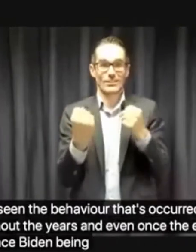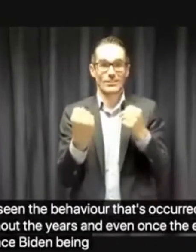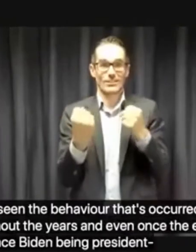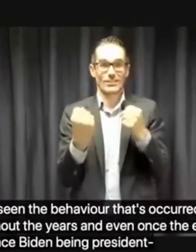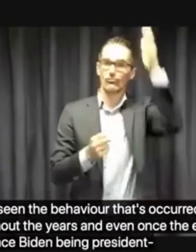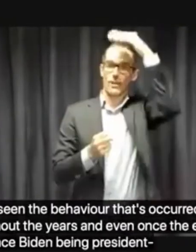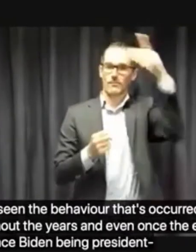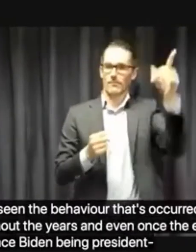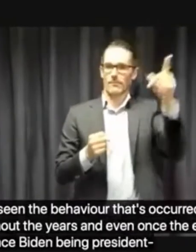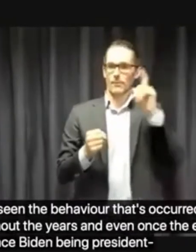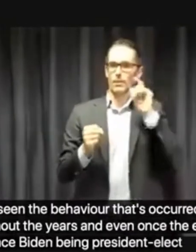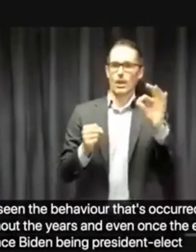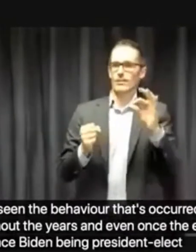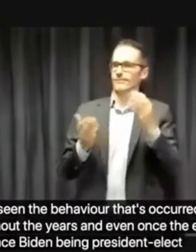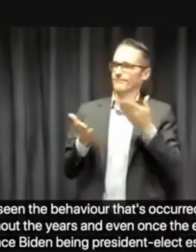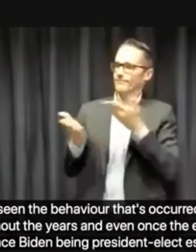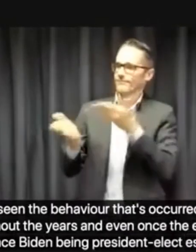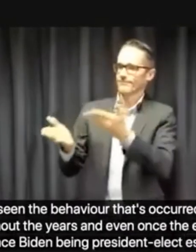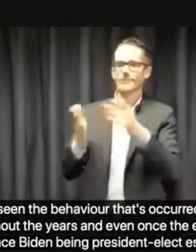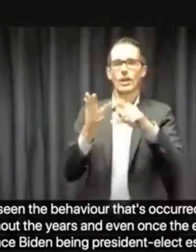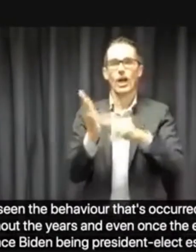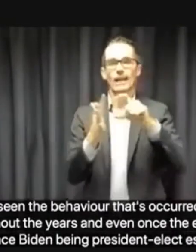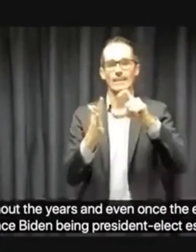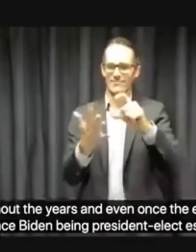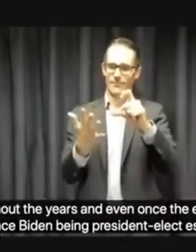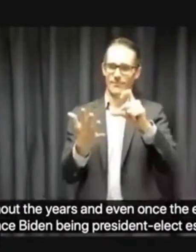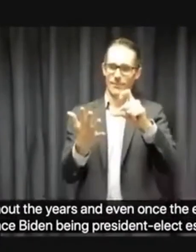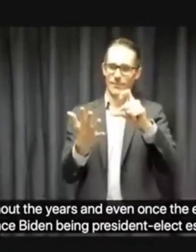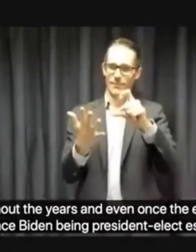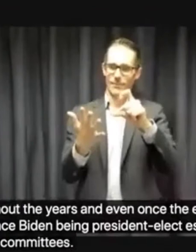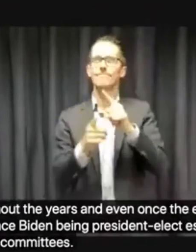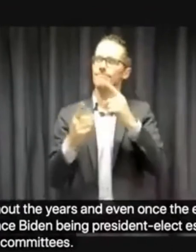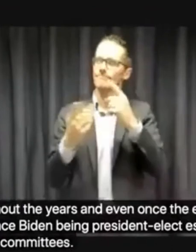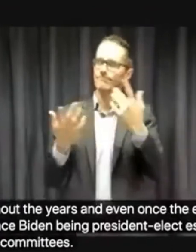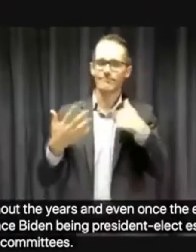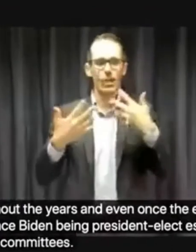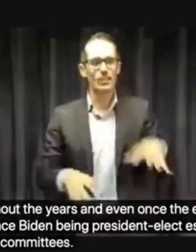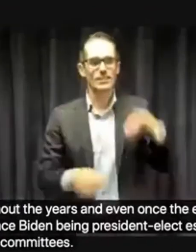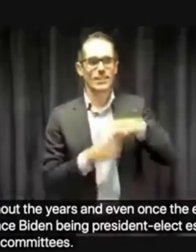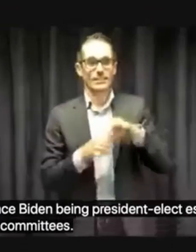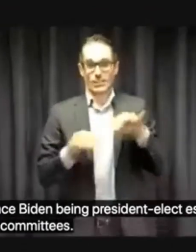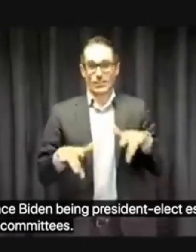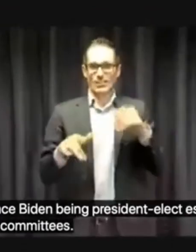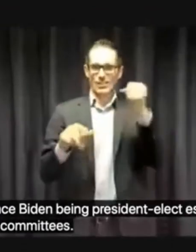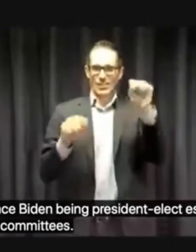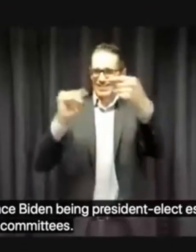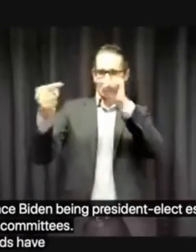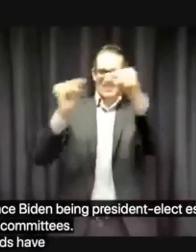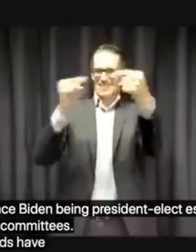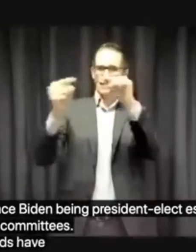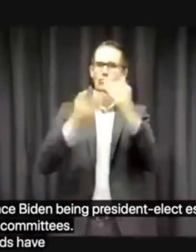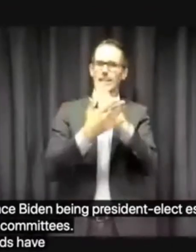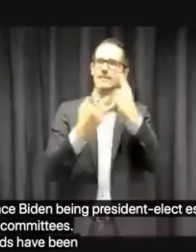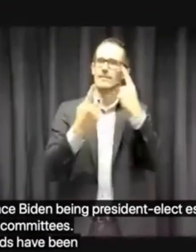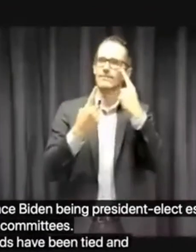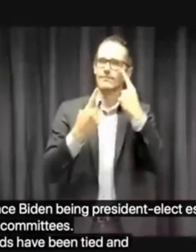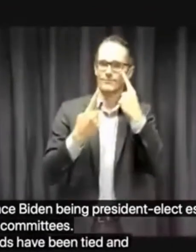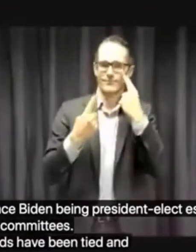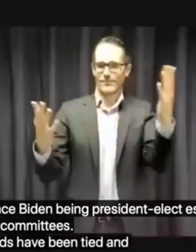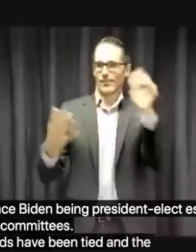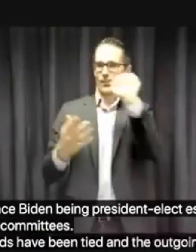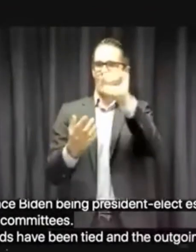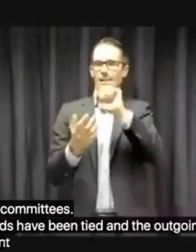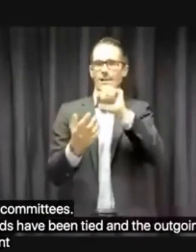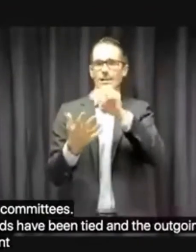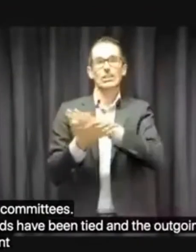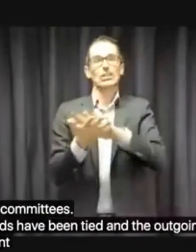assistance support, his hands have been tied, and the outgoing president hasn't conceded that he lost the election, and these made